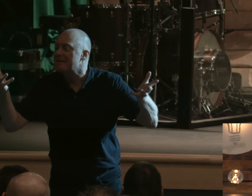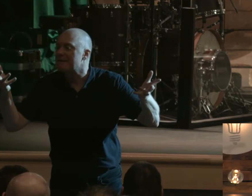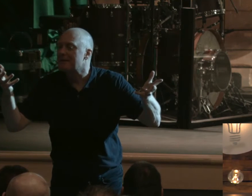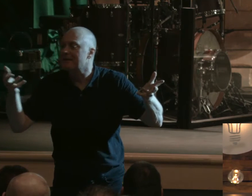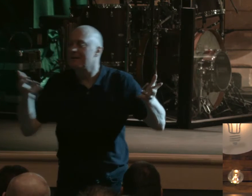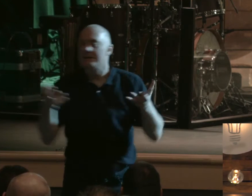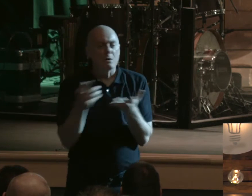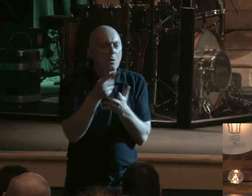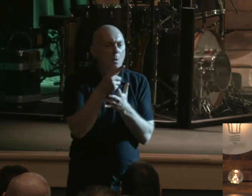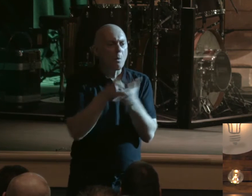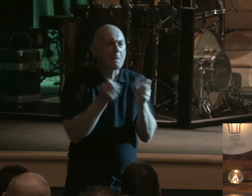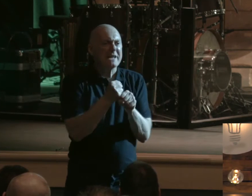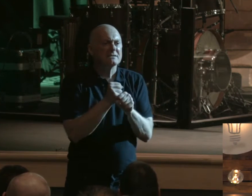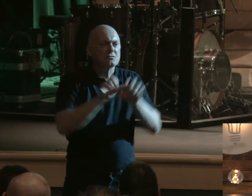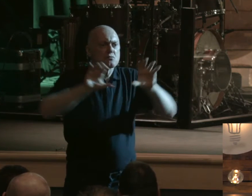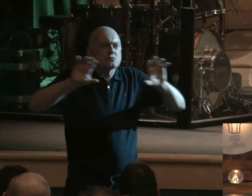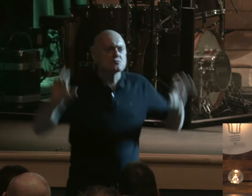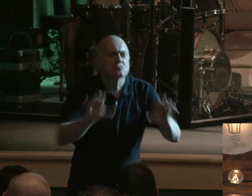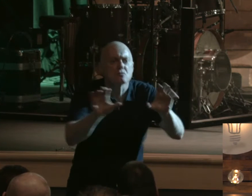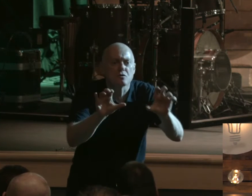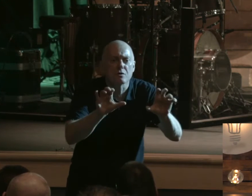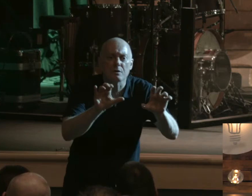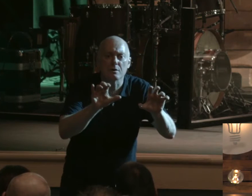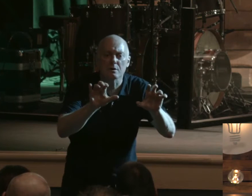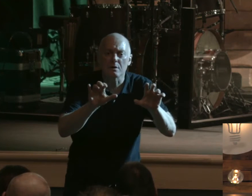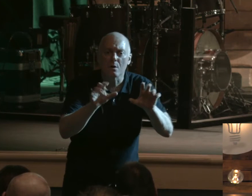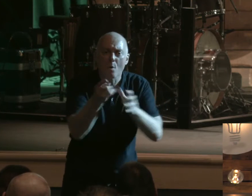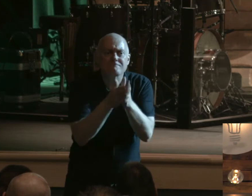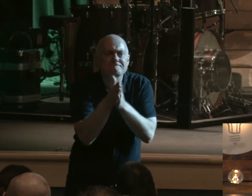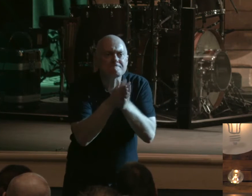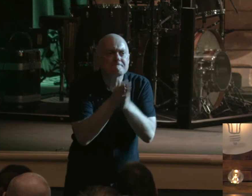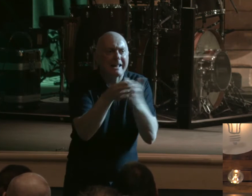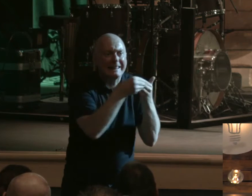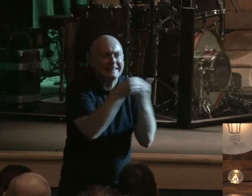What drives us? What motivates us?